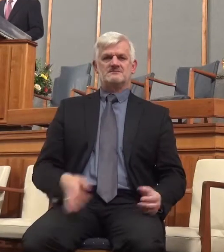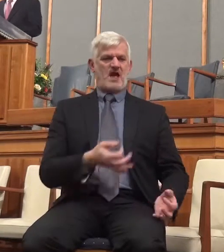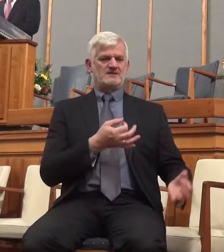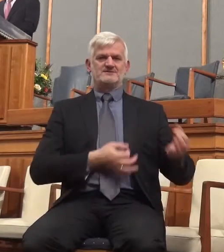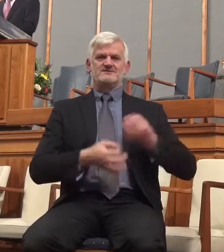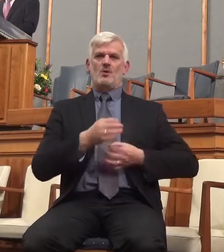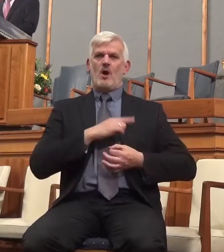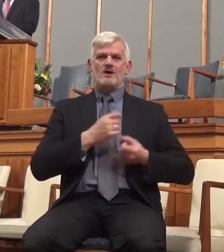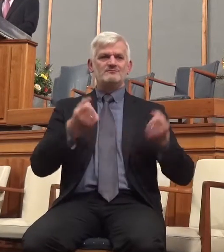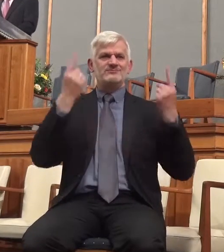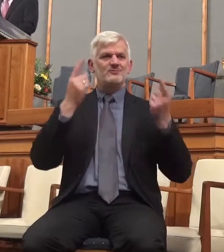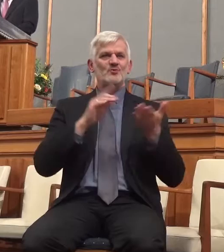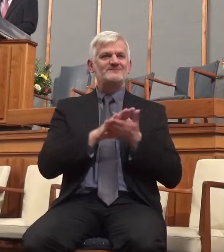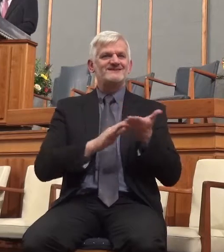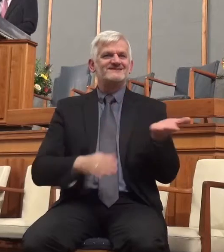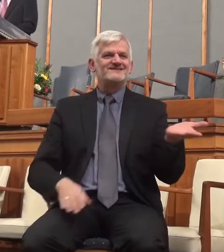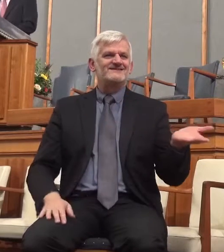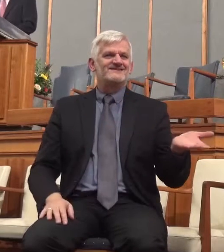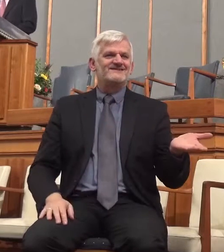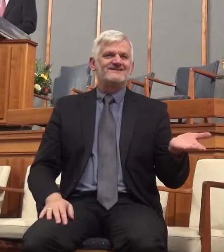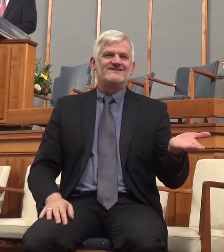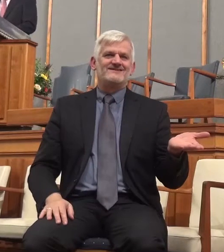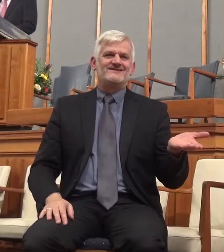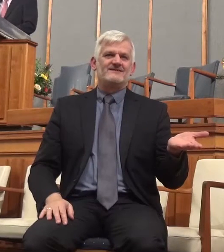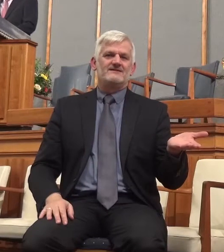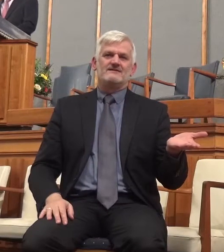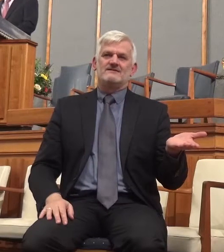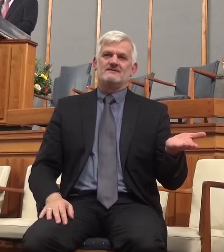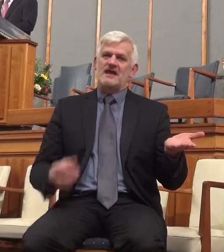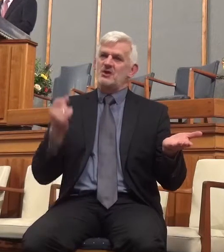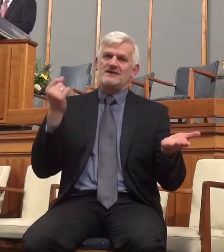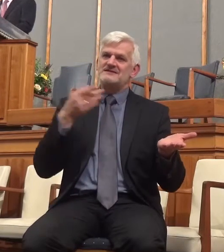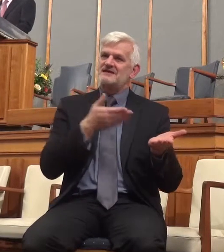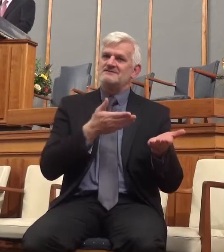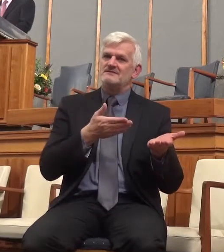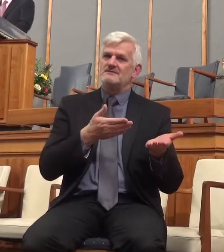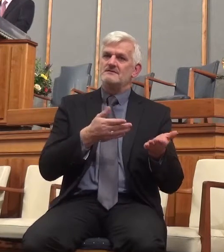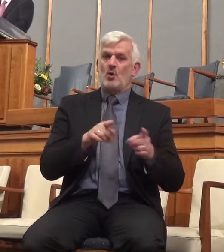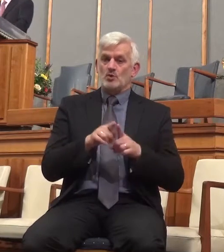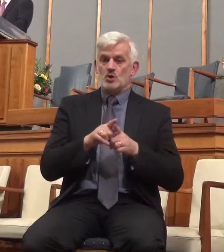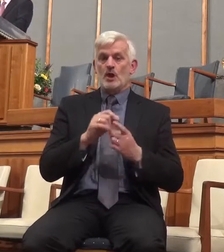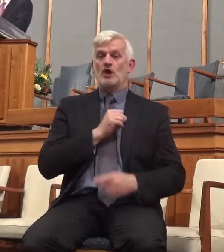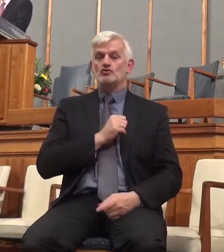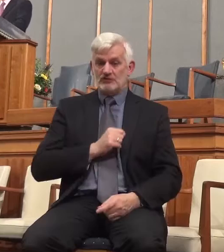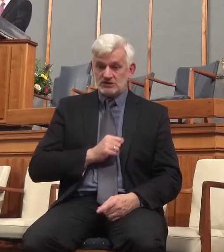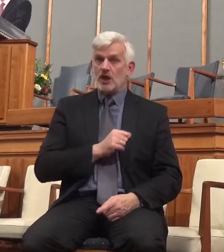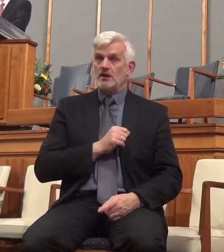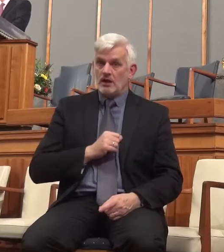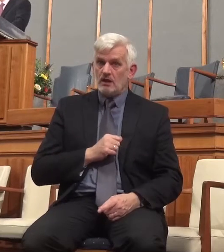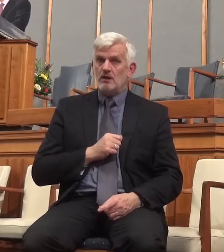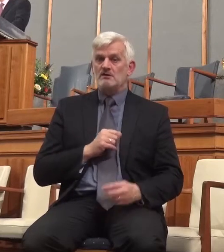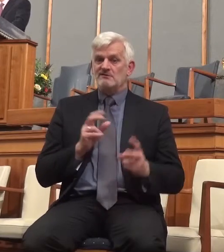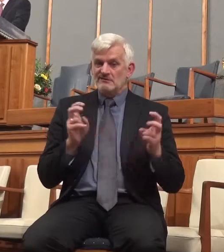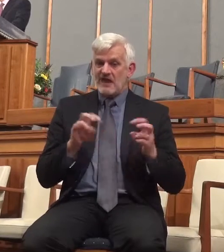such little understanding or knowledge of true religion and historic Christianity in so many